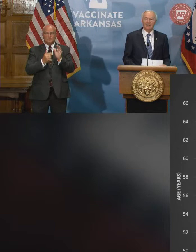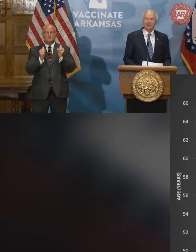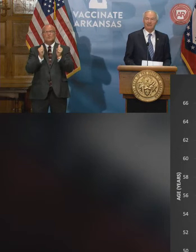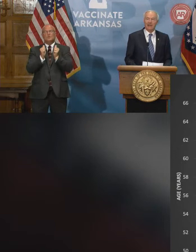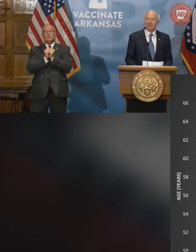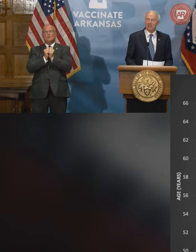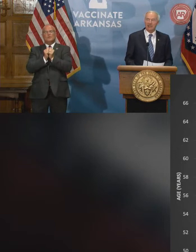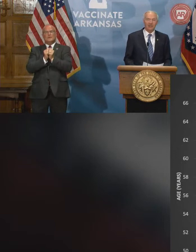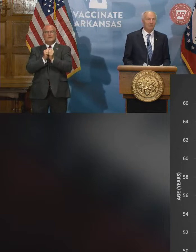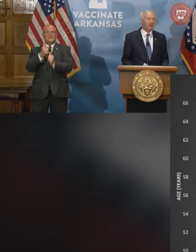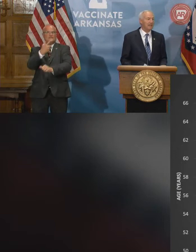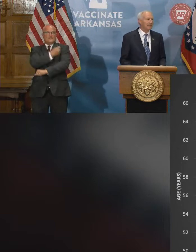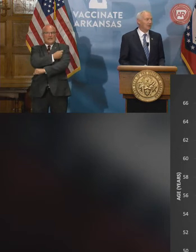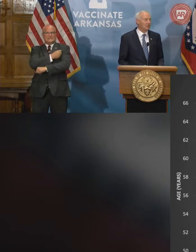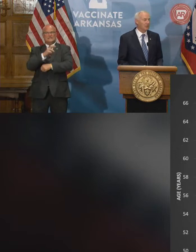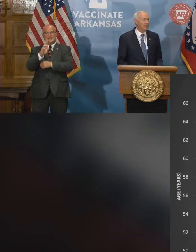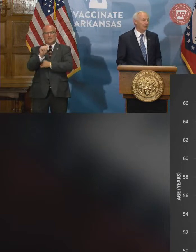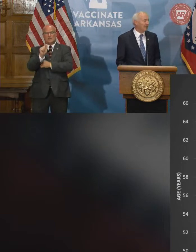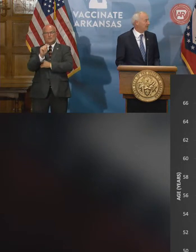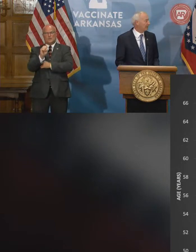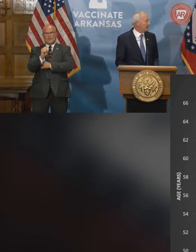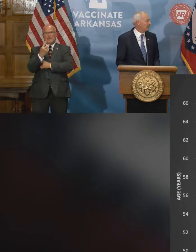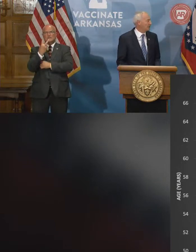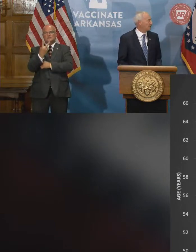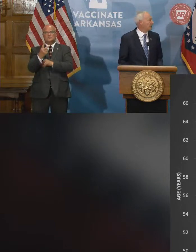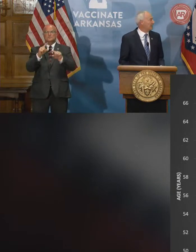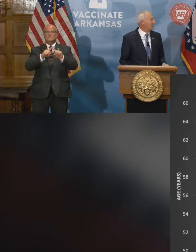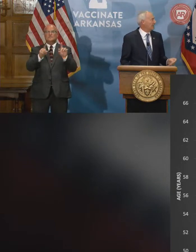reflects the vaccination rate in those two different